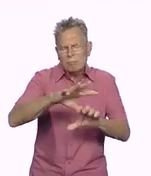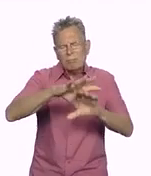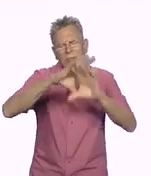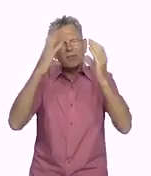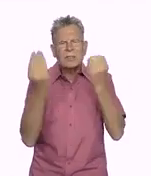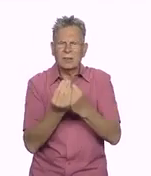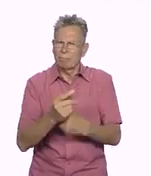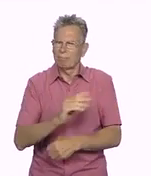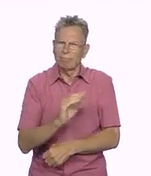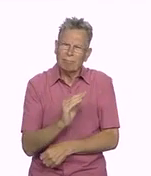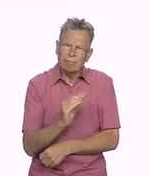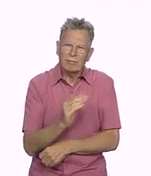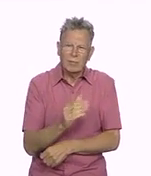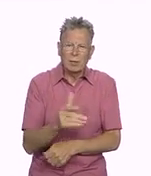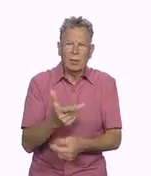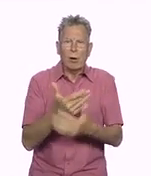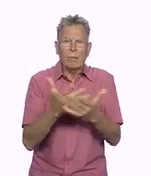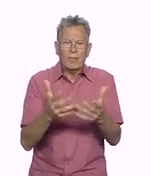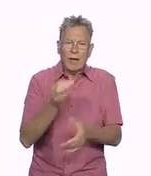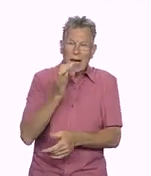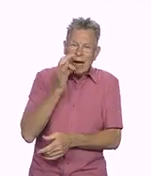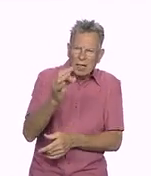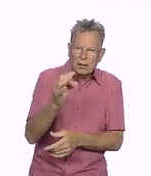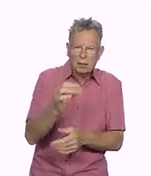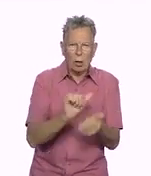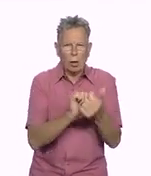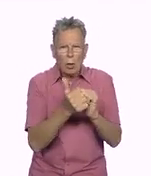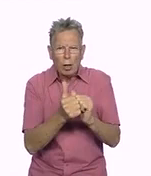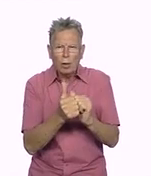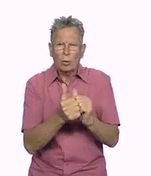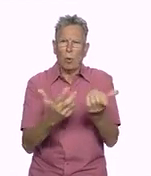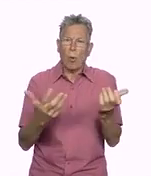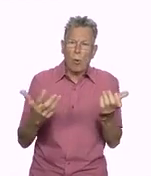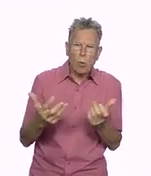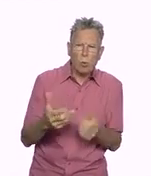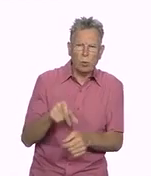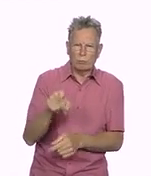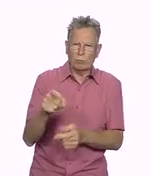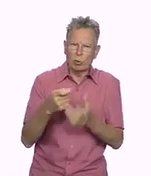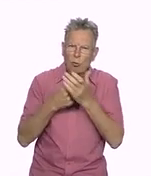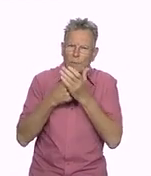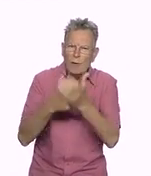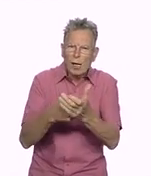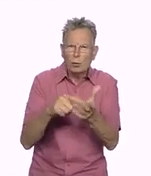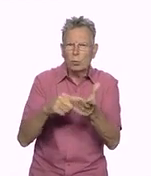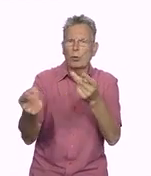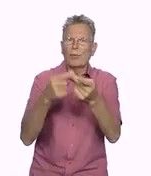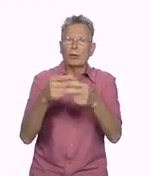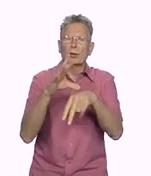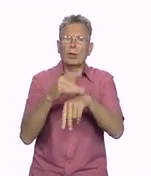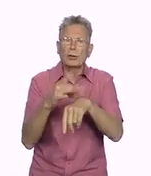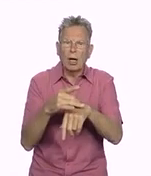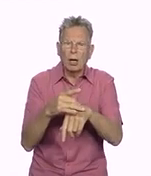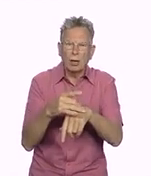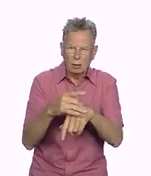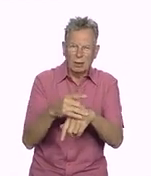No doctor can know everything. They will often ask a colleague for help or refer you to another doctor where the care you need